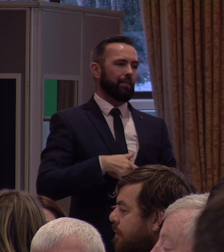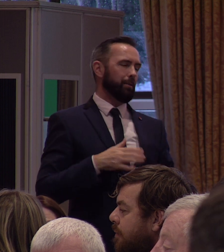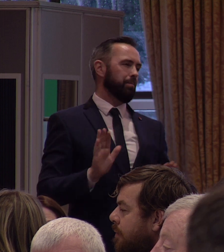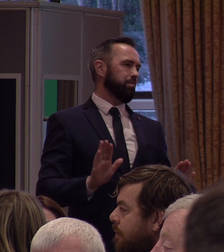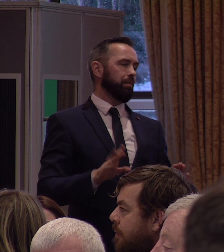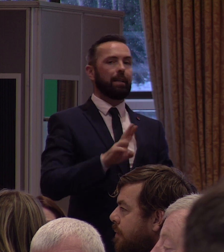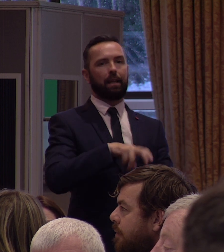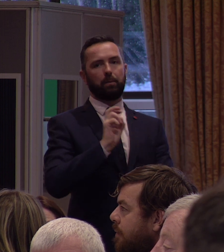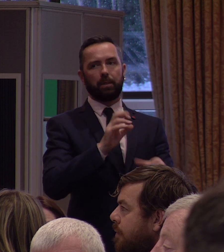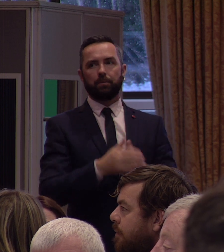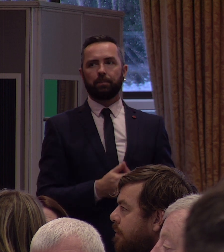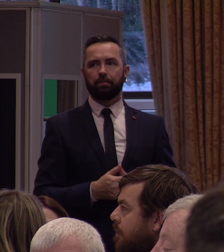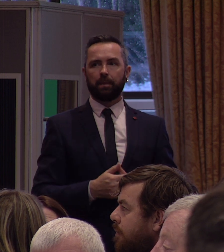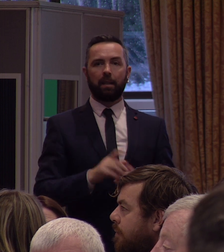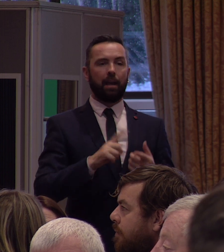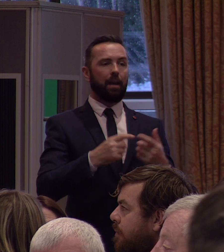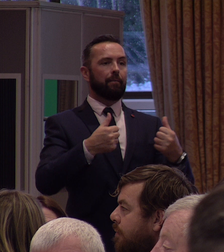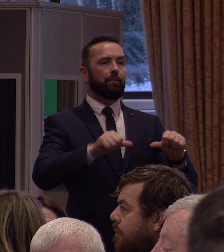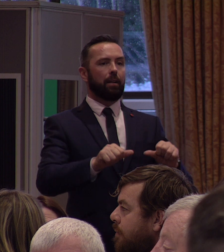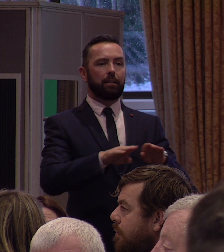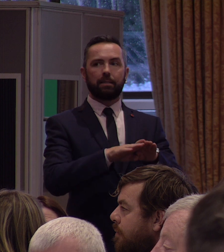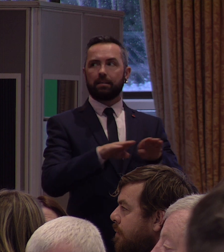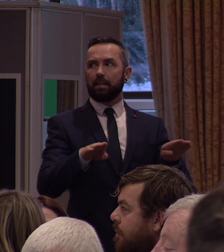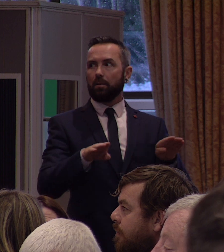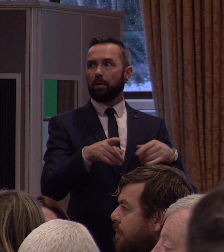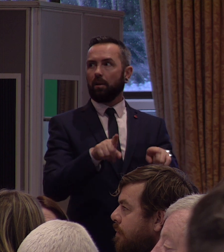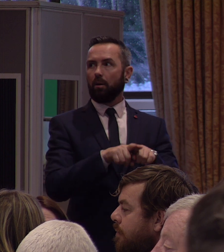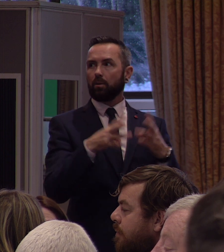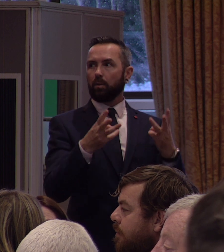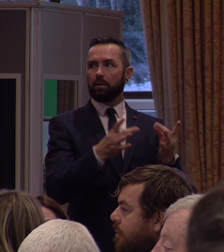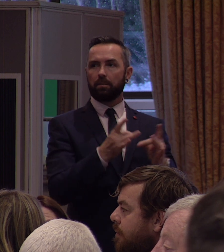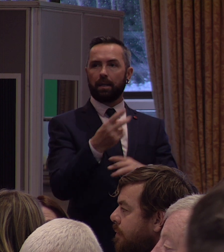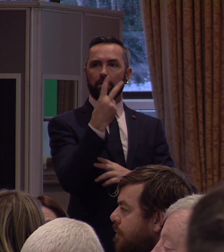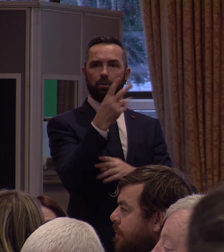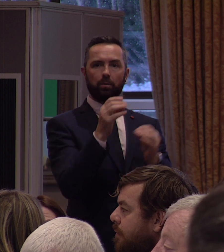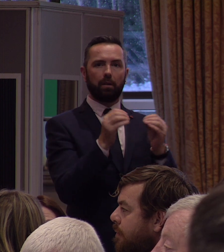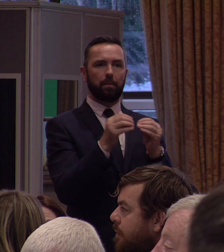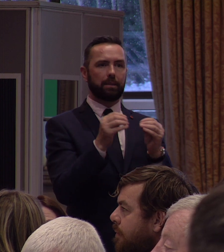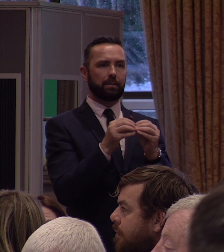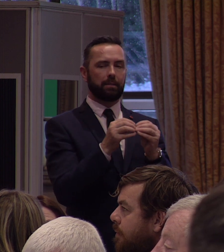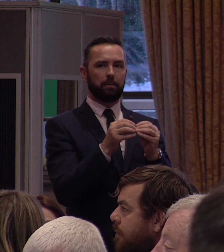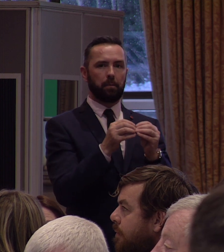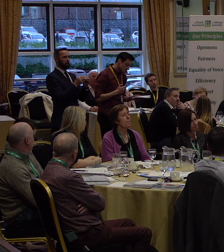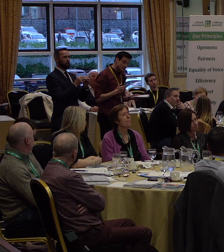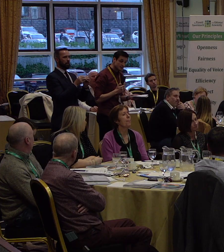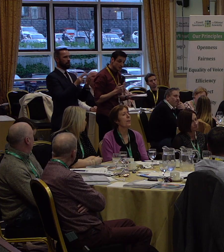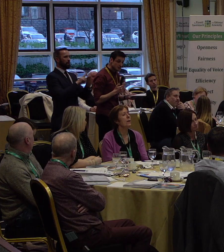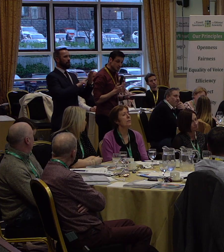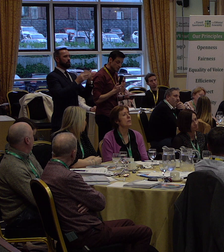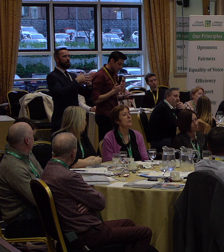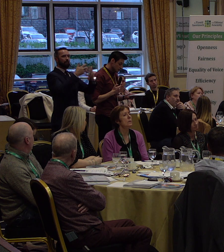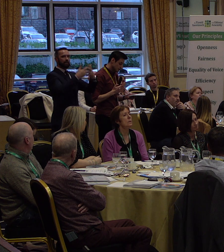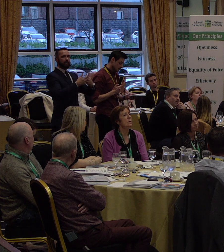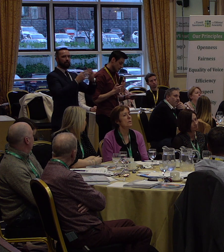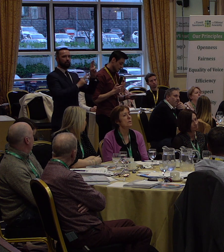leave. And finally, the table also wanted to make 2 comments. That the use of technology